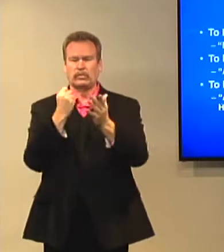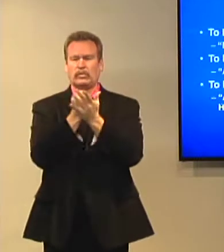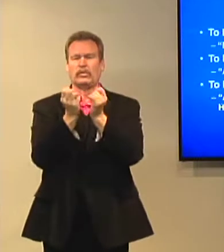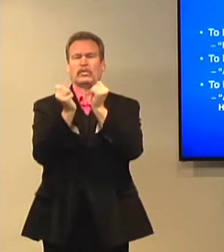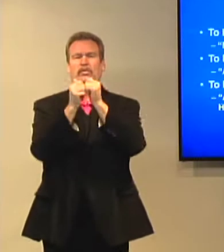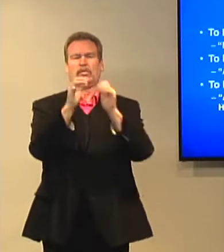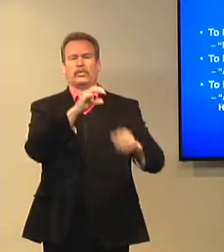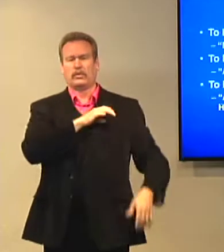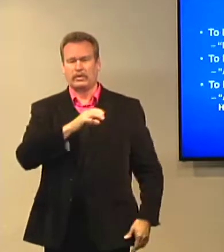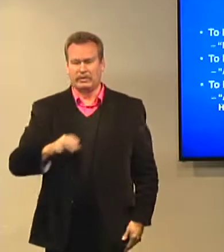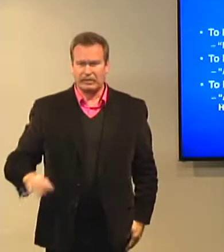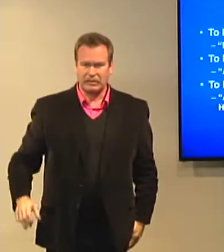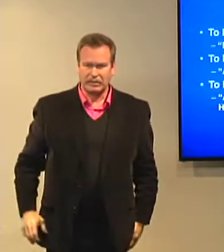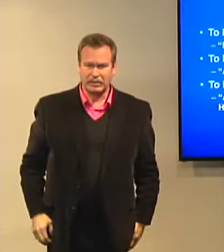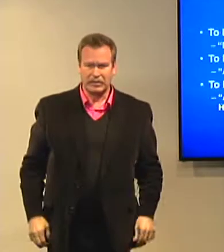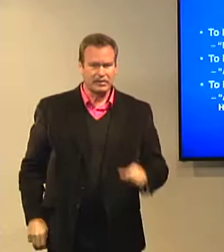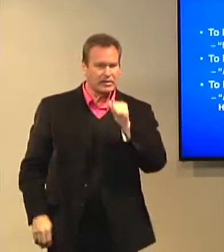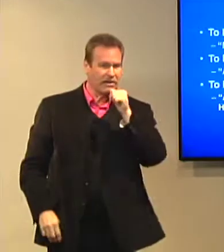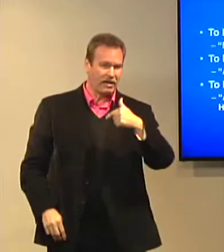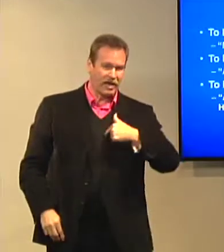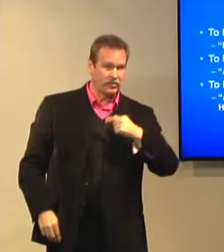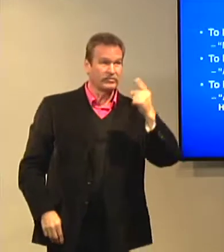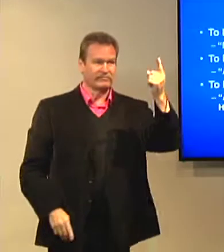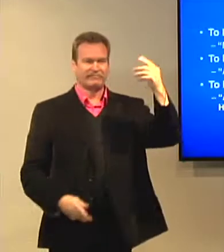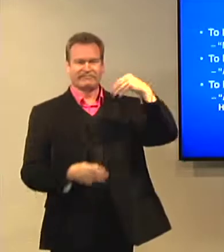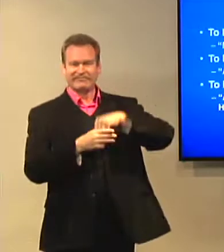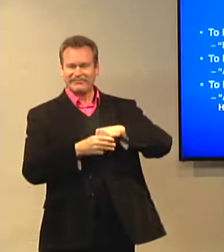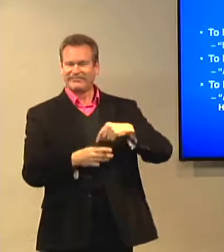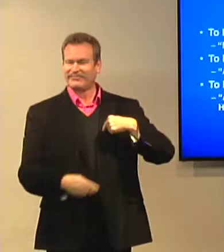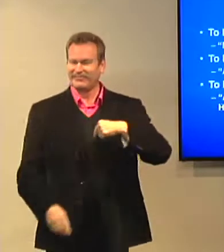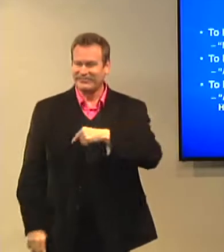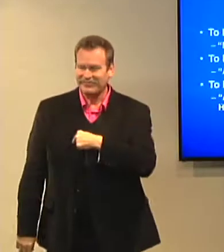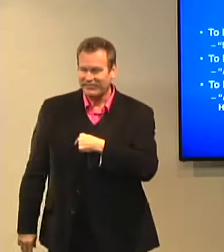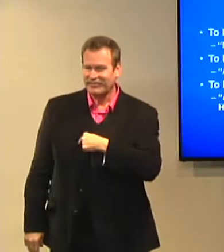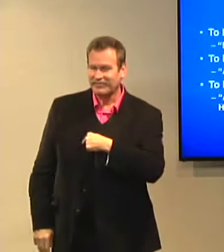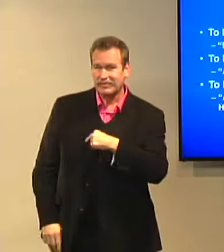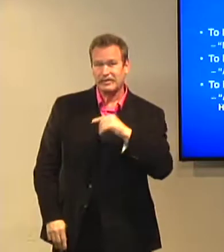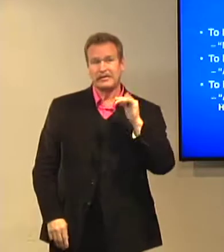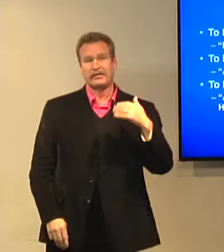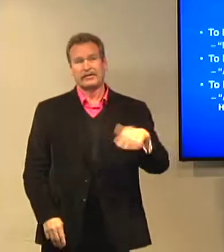willing to go to the cross with him. Not what we want, but what Christ wants.